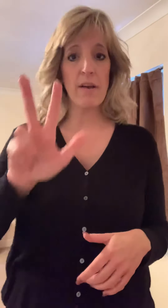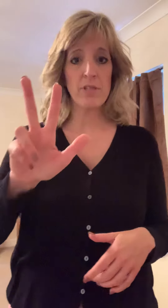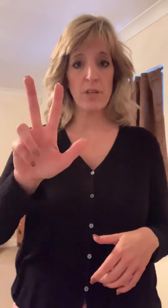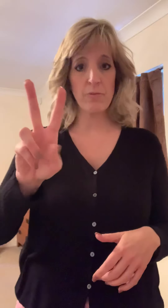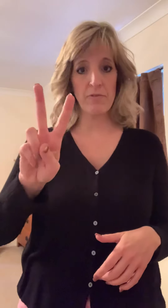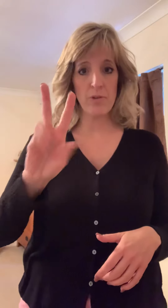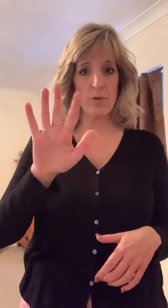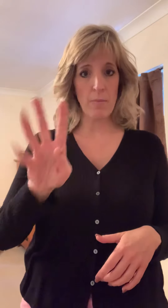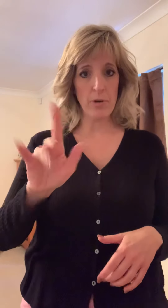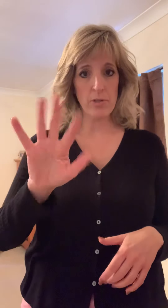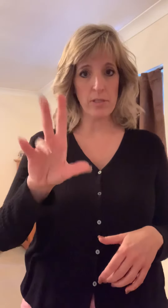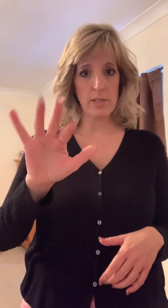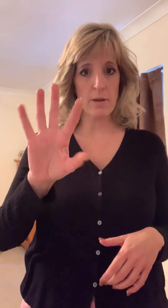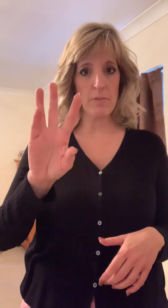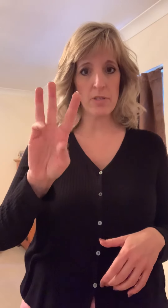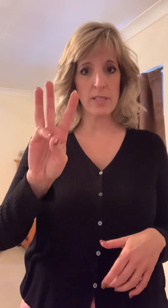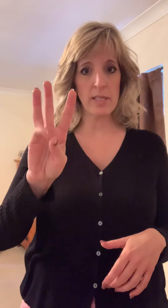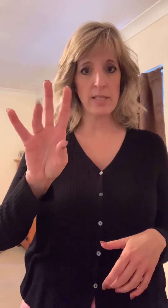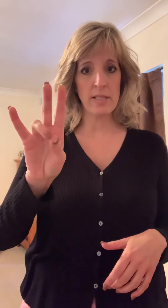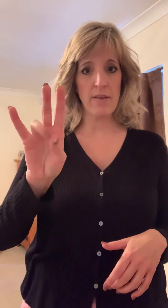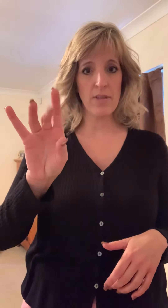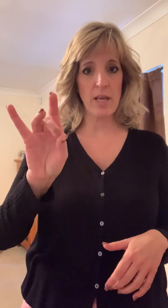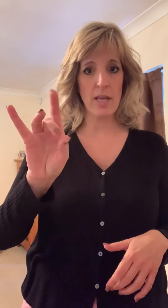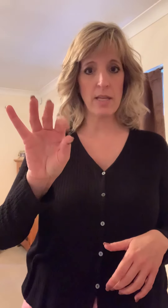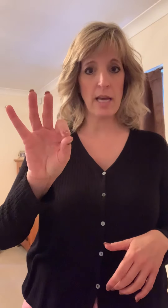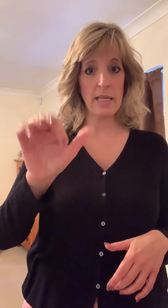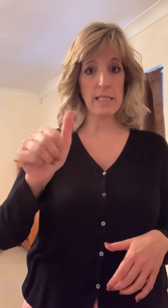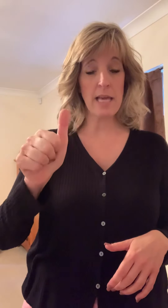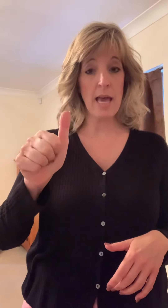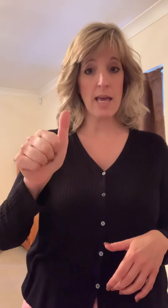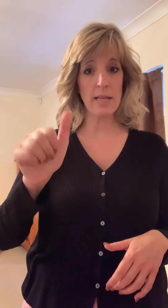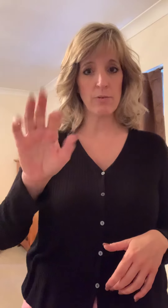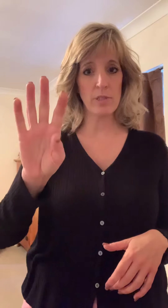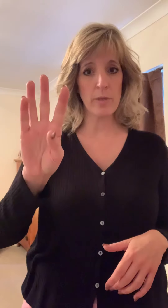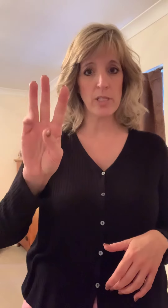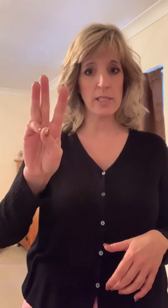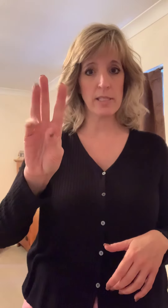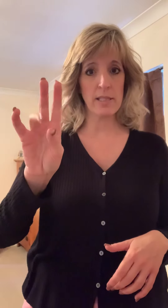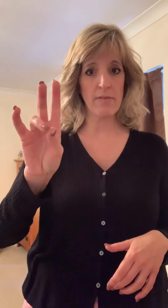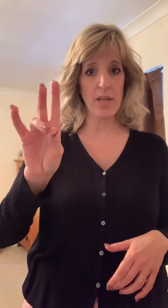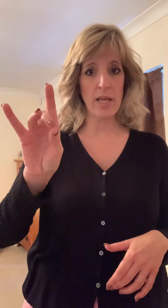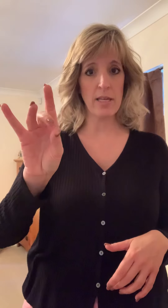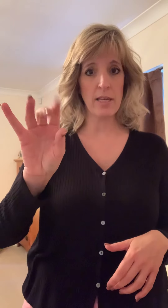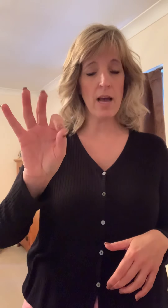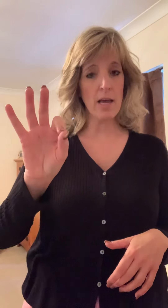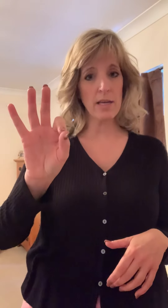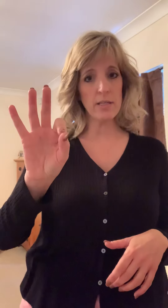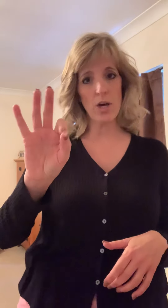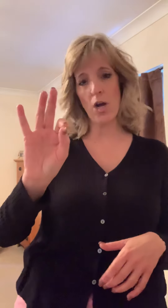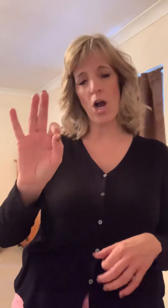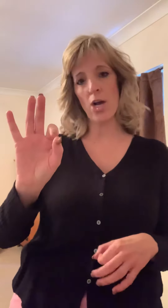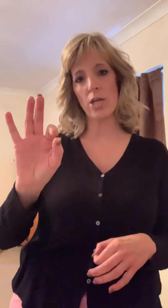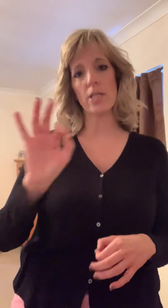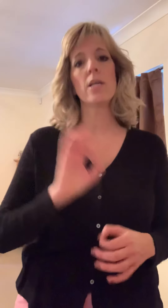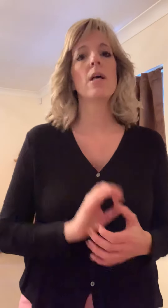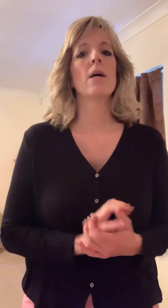to review numbers because numbers 6, 7, 8, 9, and 10, well, especially 6, 7, 8, and 9 are hard